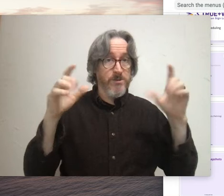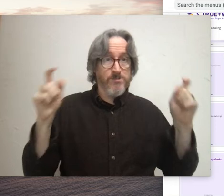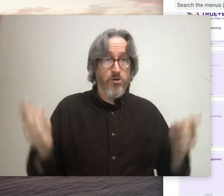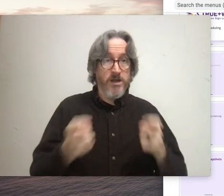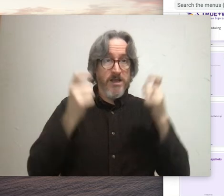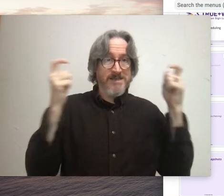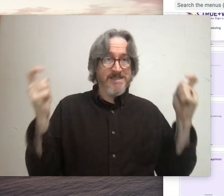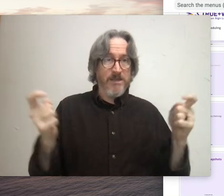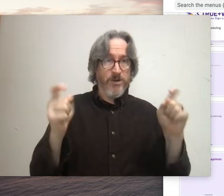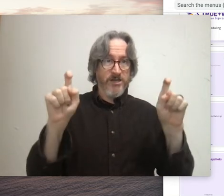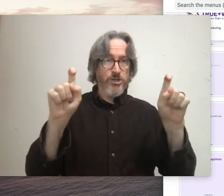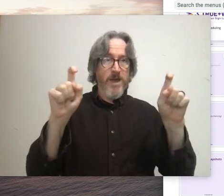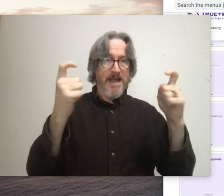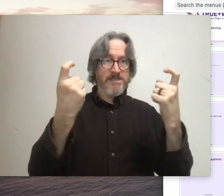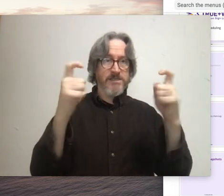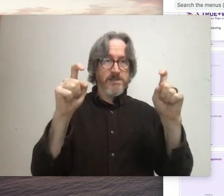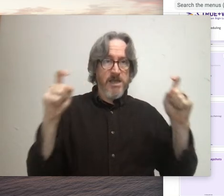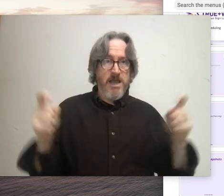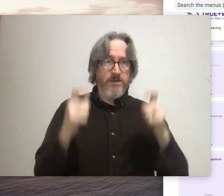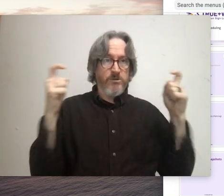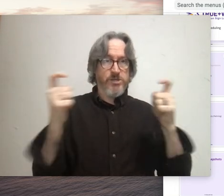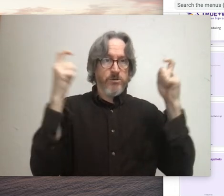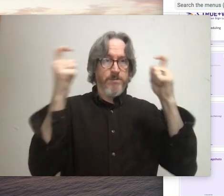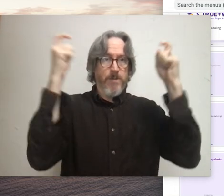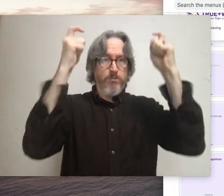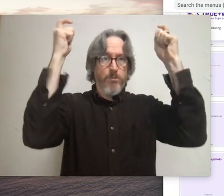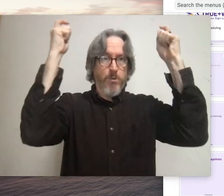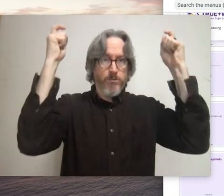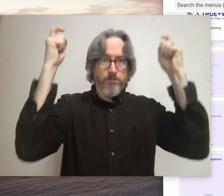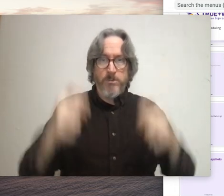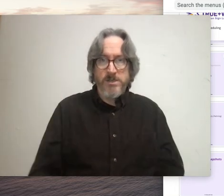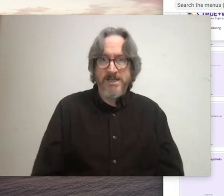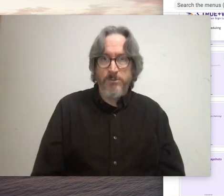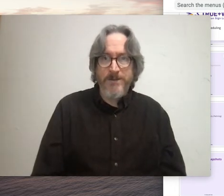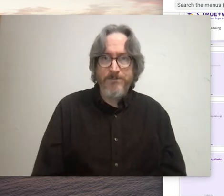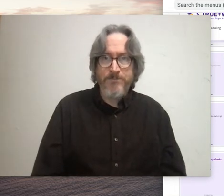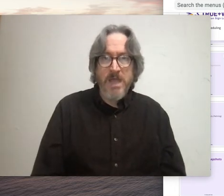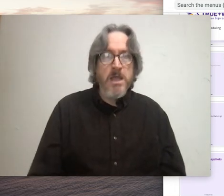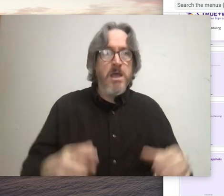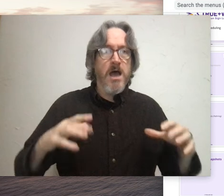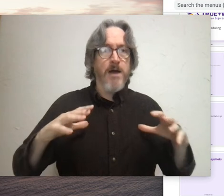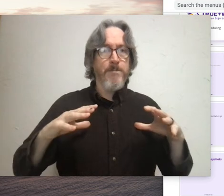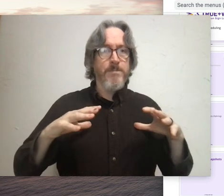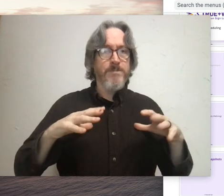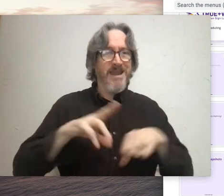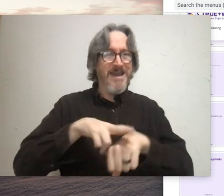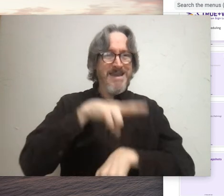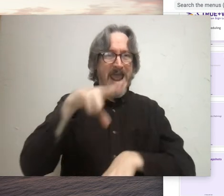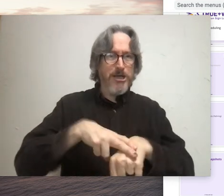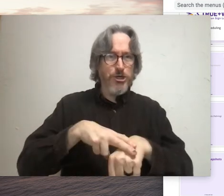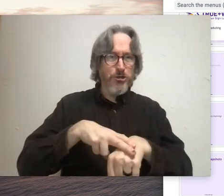some of the most broad, celebrate, 2 X's, and then you circle them up. Celebrate.